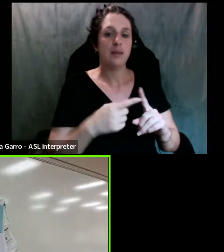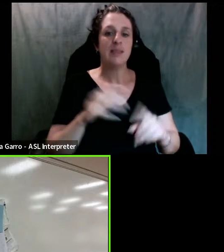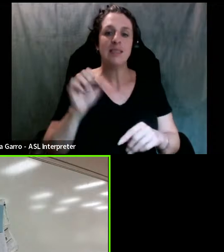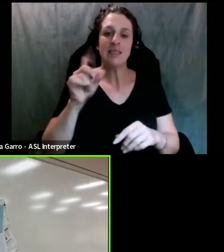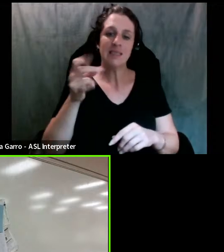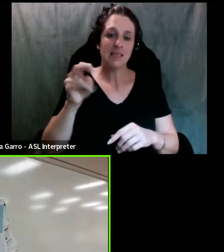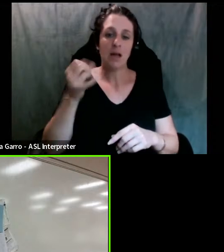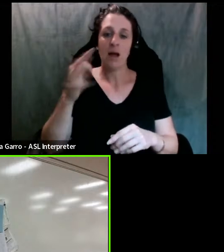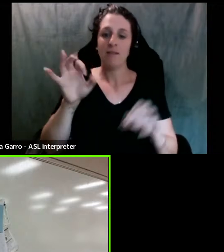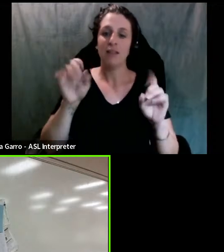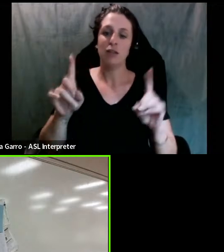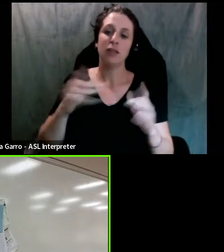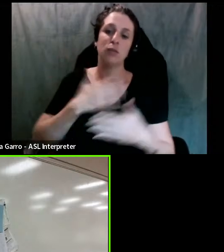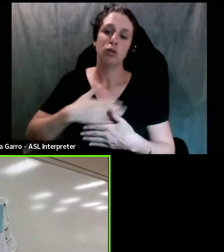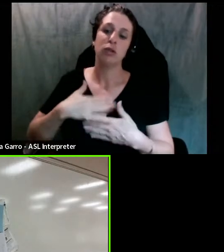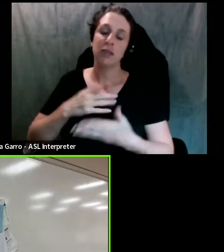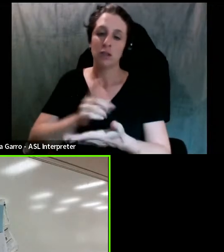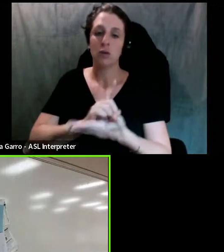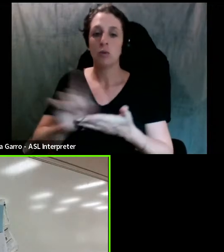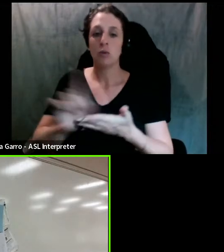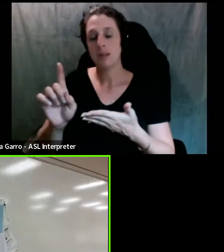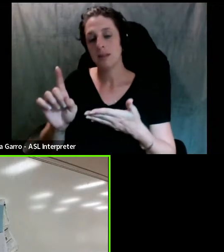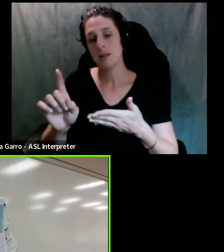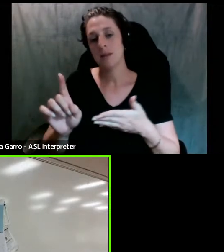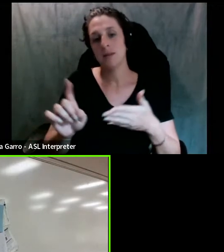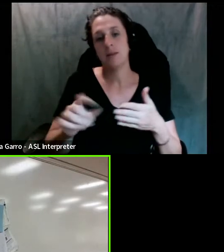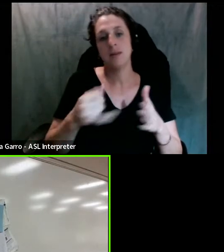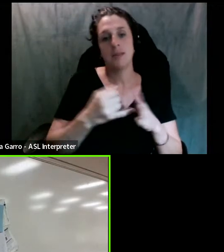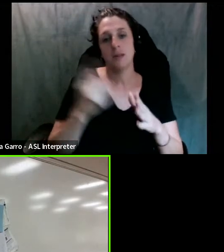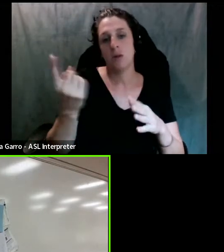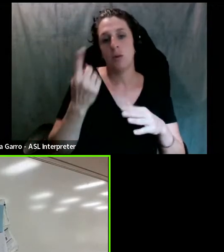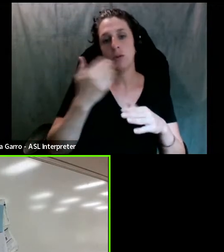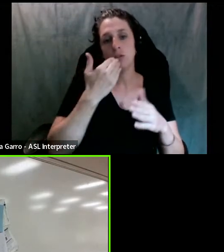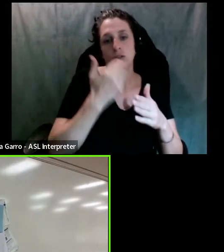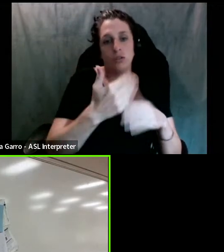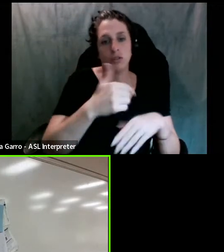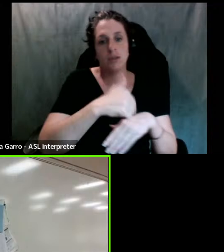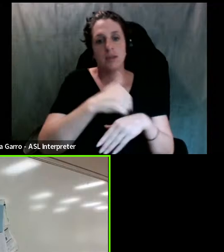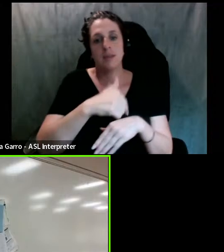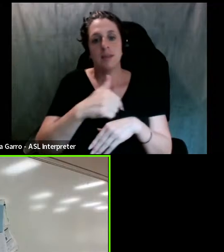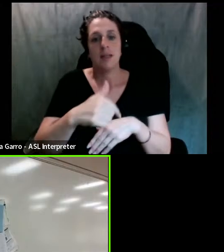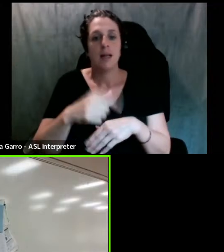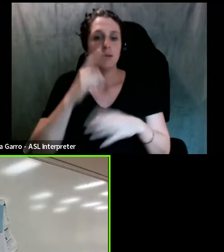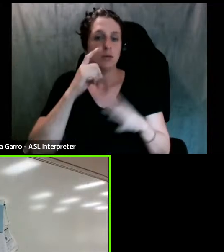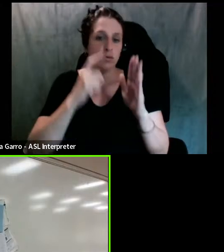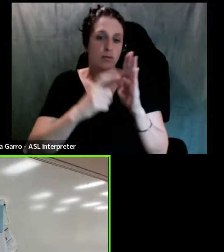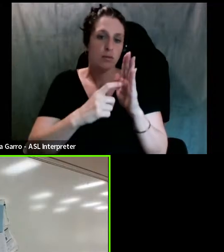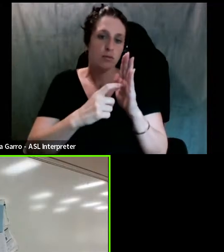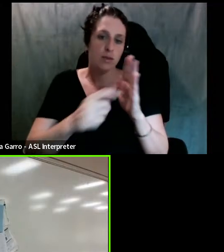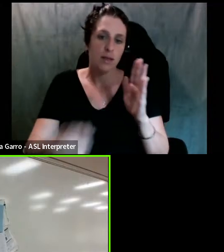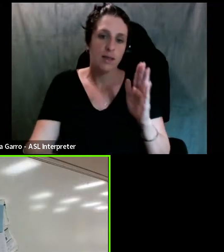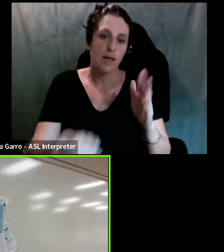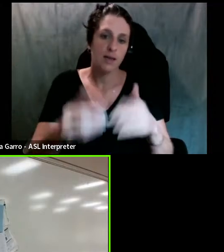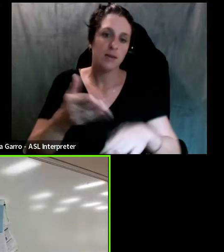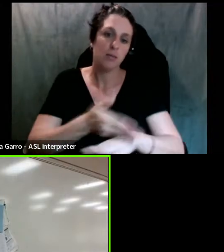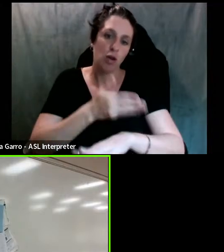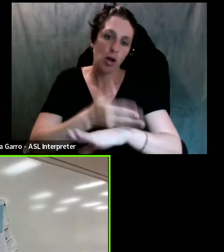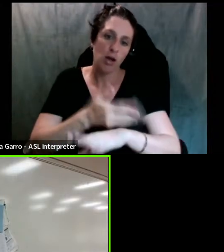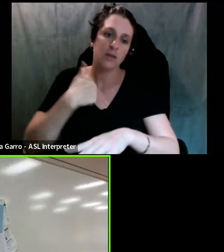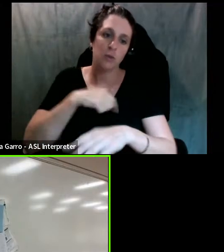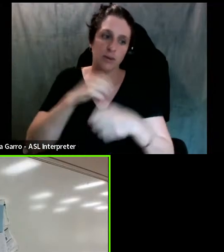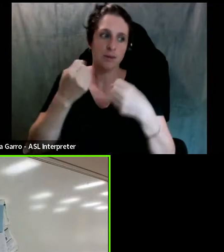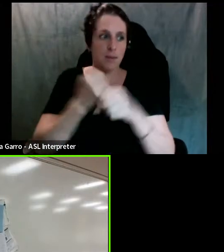educator appreciation weeks. It's always a good time to recognize the progresses that we've made